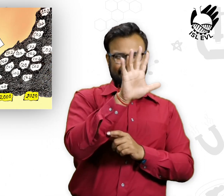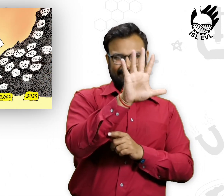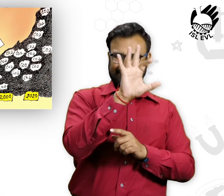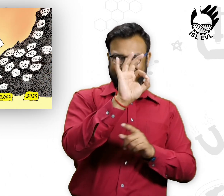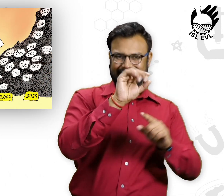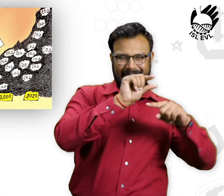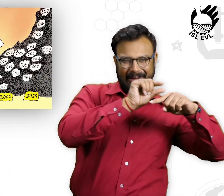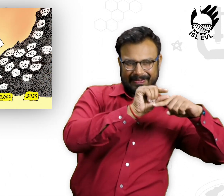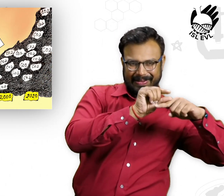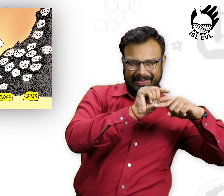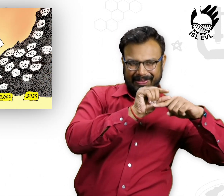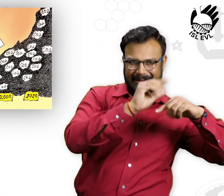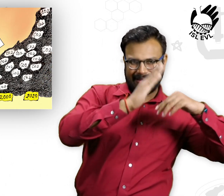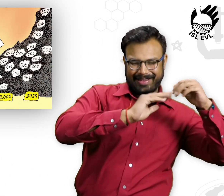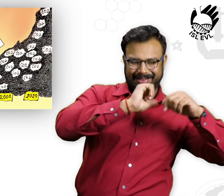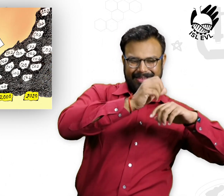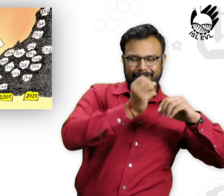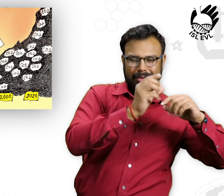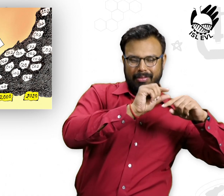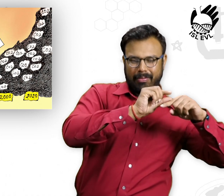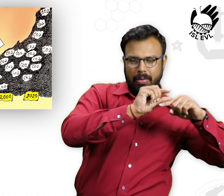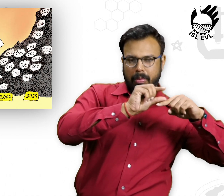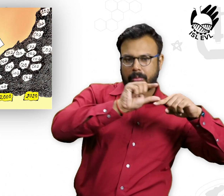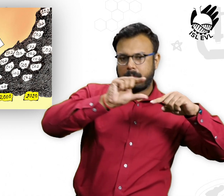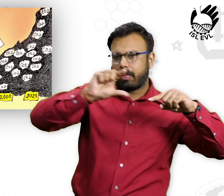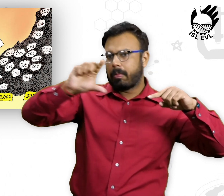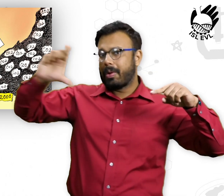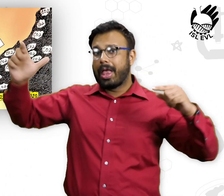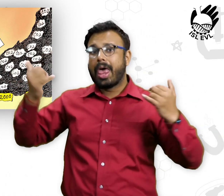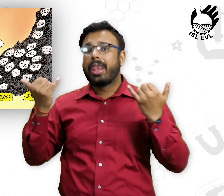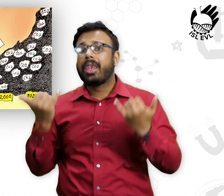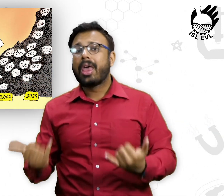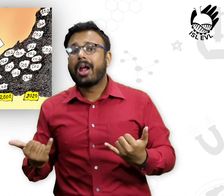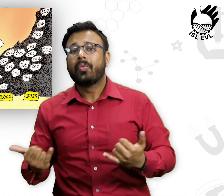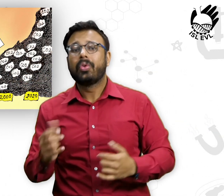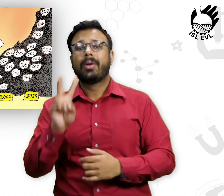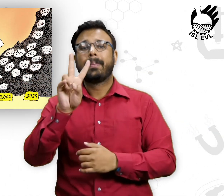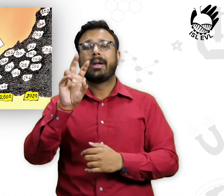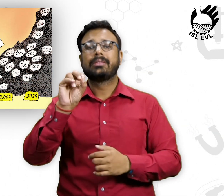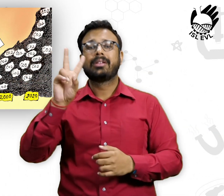As industrialization grew, CO2 levels have gone hand in hand.